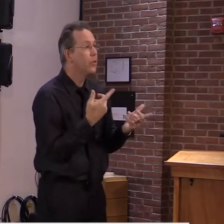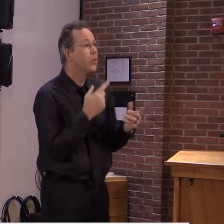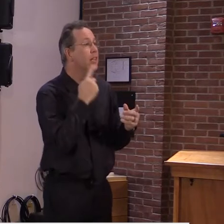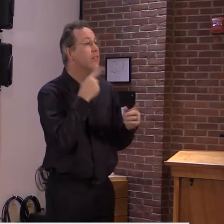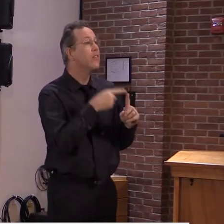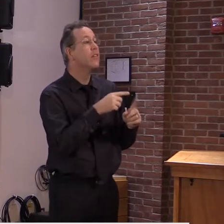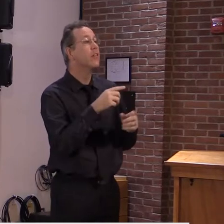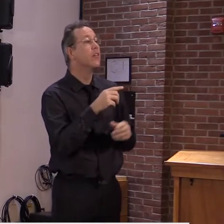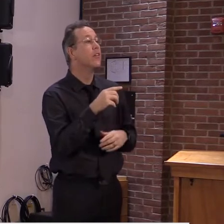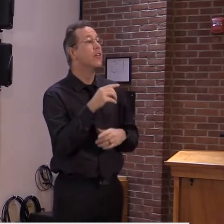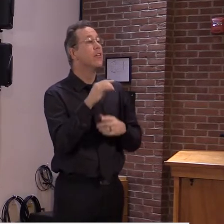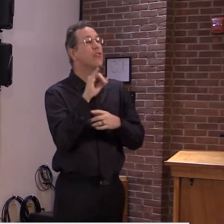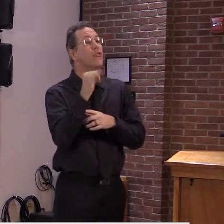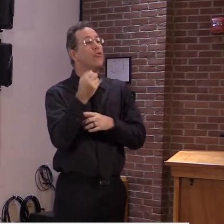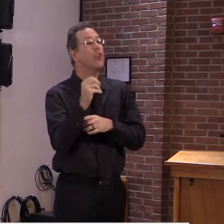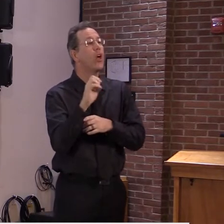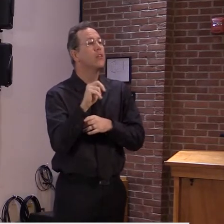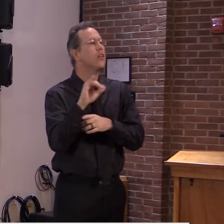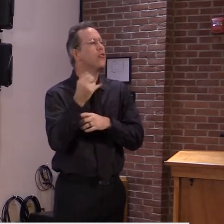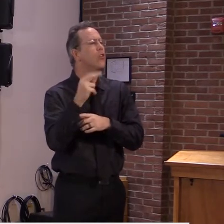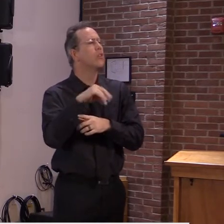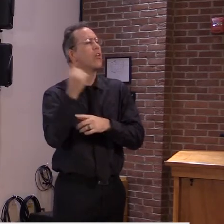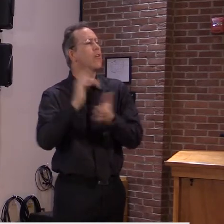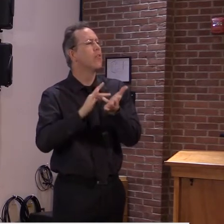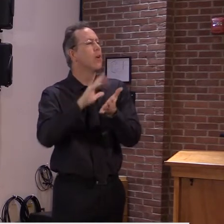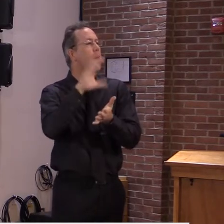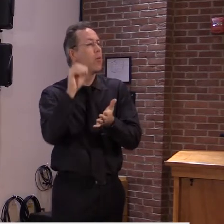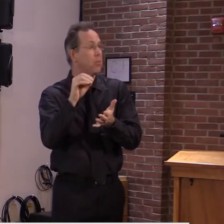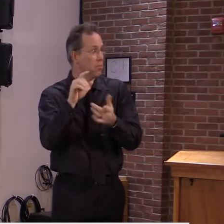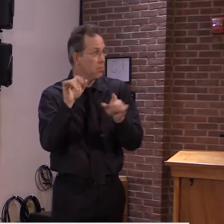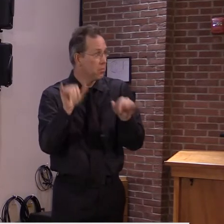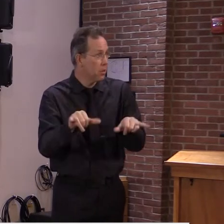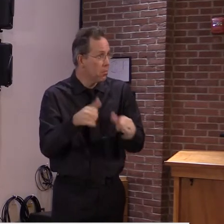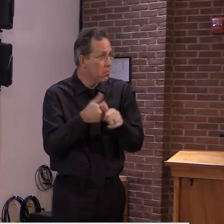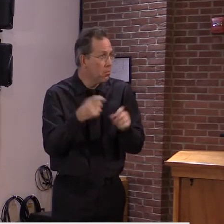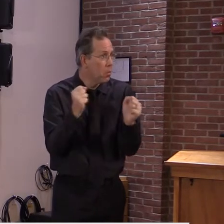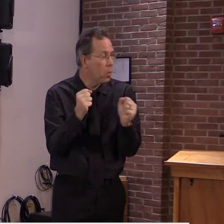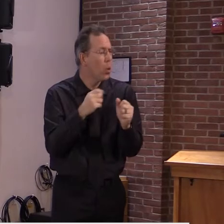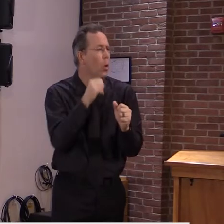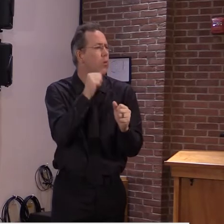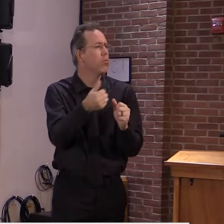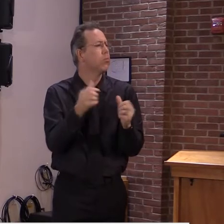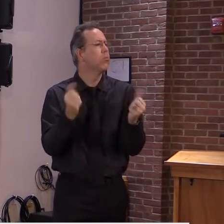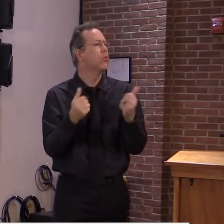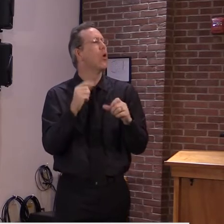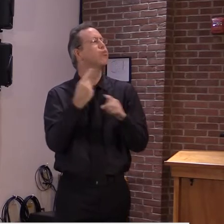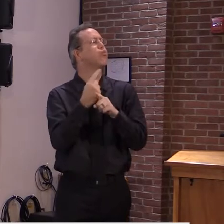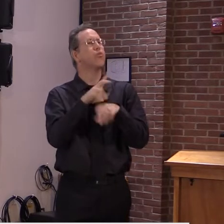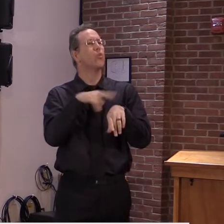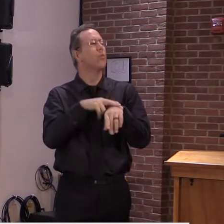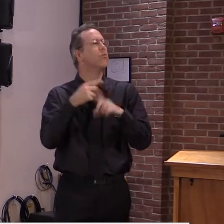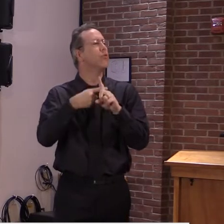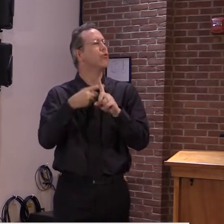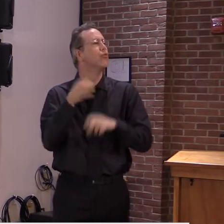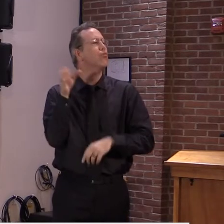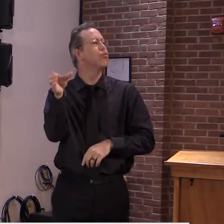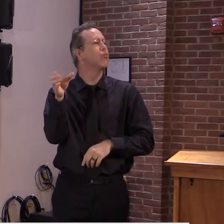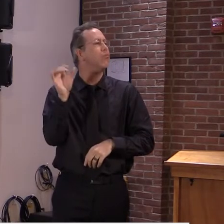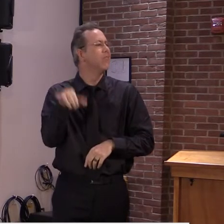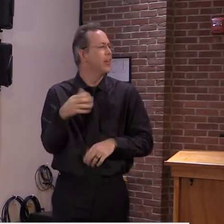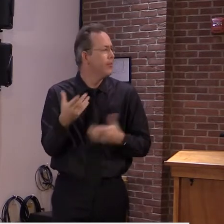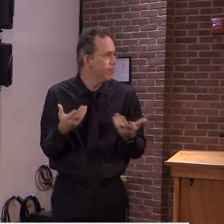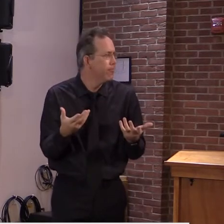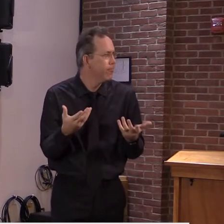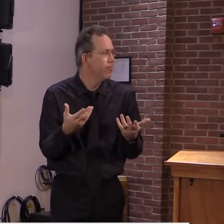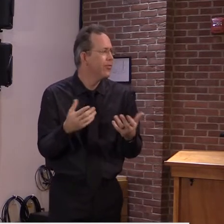room temperature. So in single doses. So it's just all kinds of different procedures in place that we have to contemplate, and who